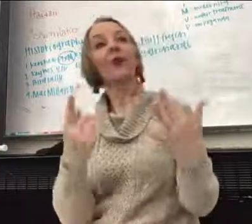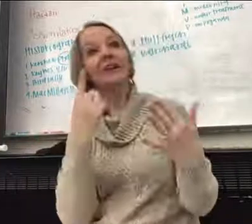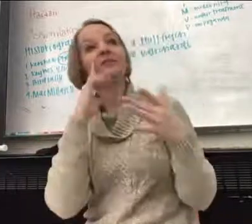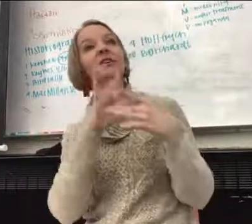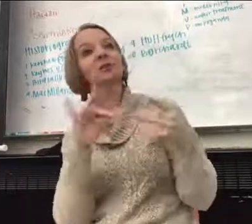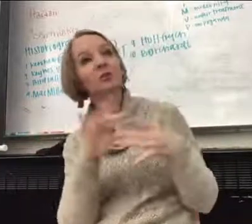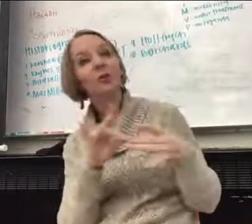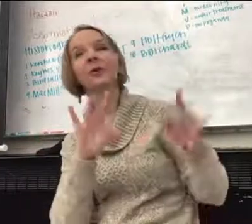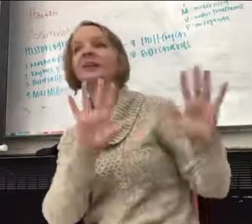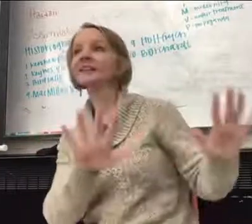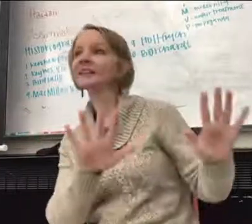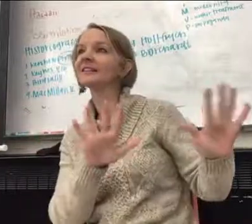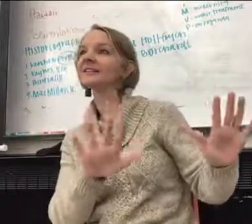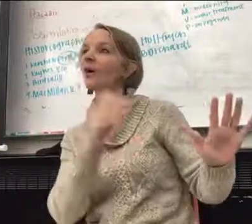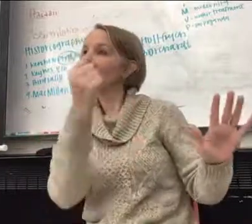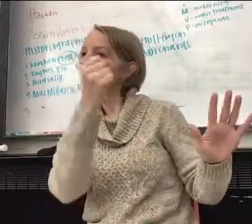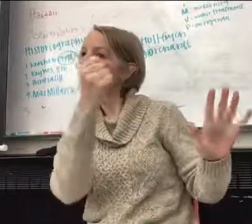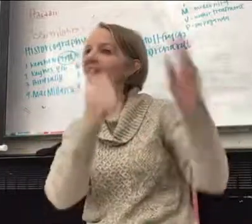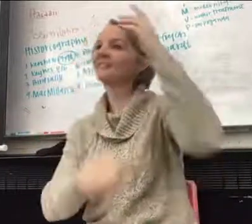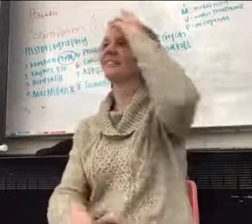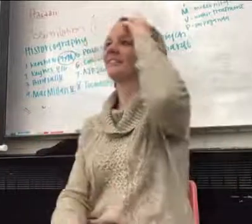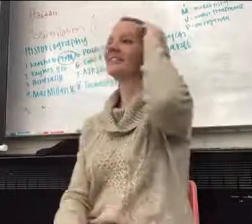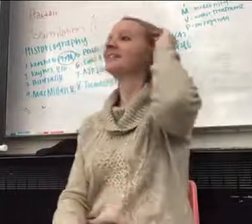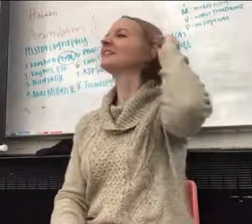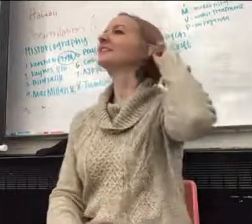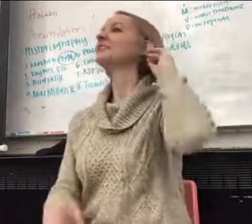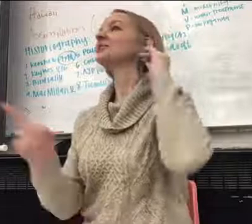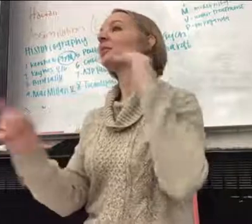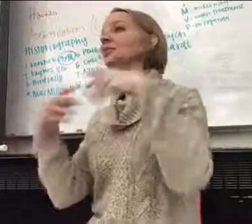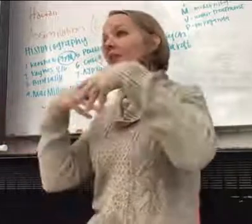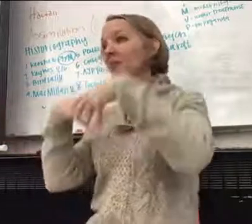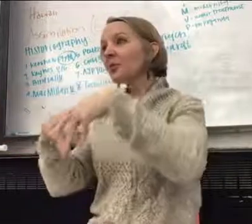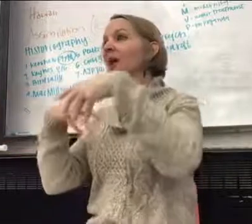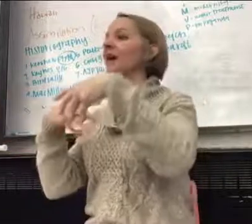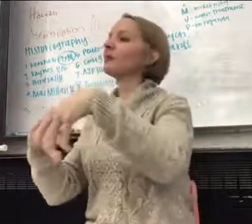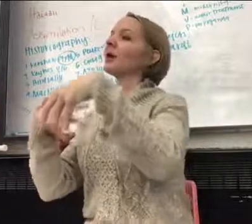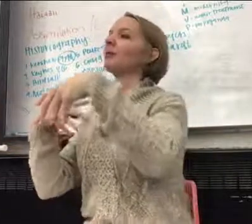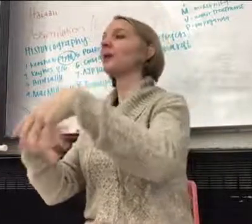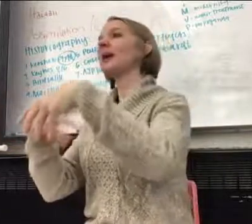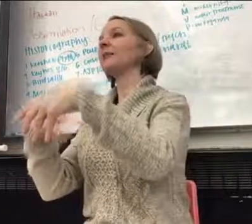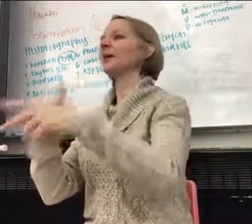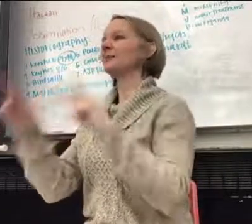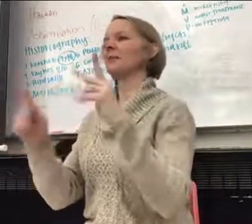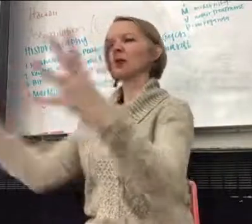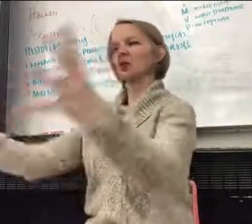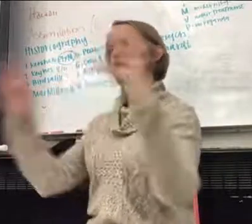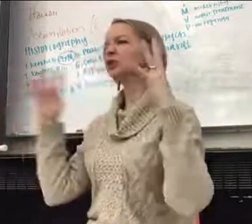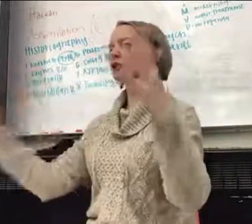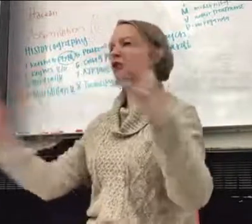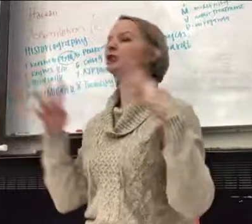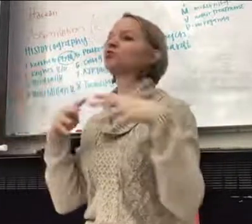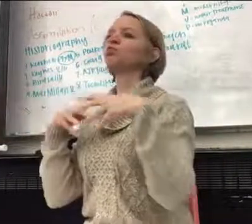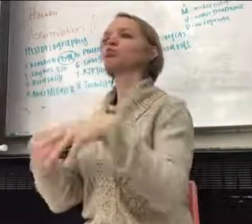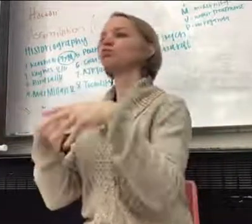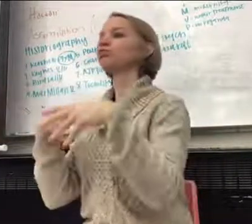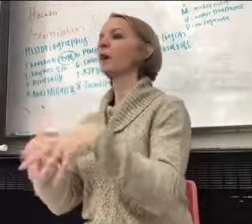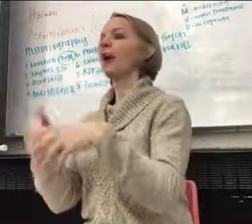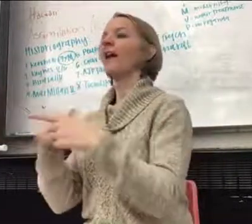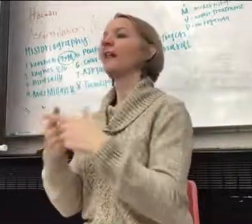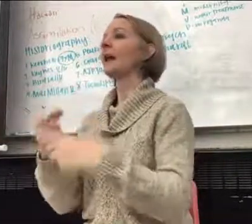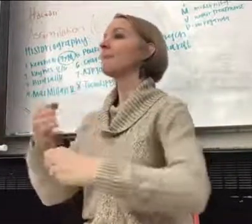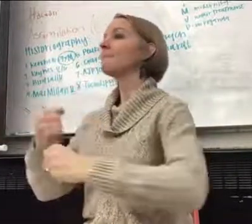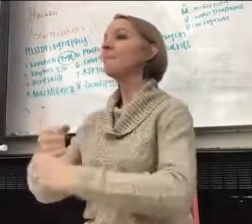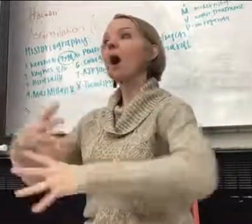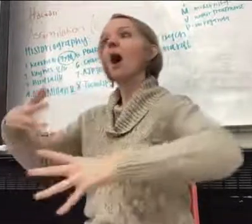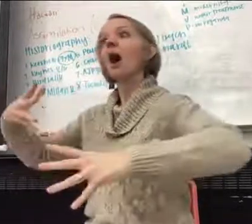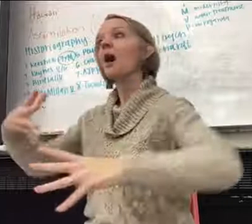story, it'll make more sense. So he's going down the street, streets are lined with people, and all of a sudden a bomb falls